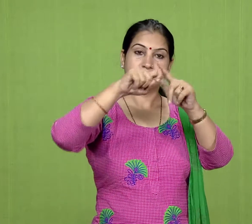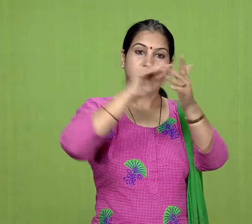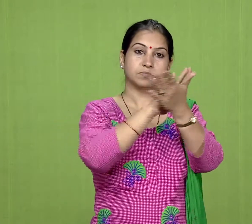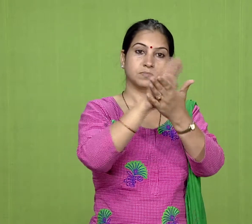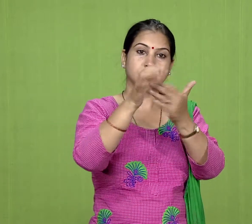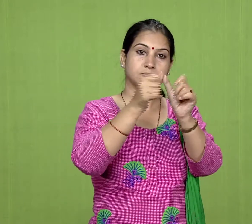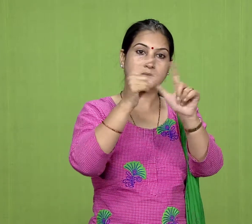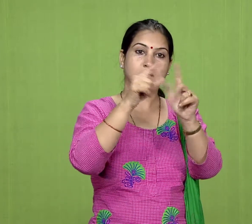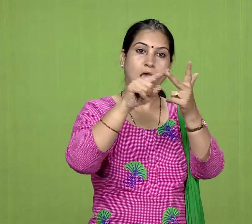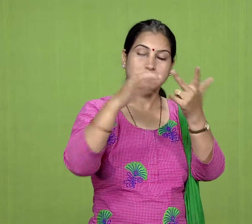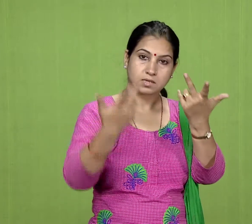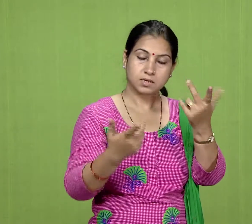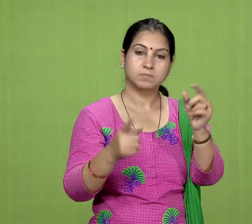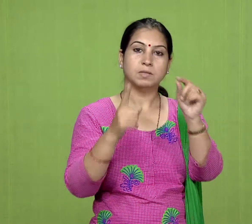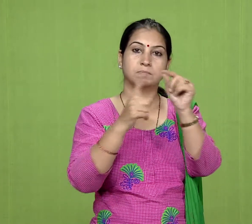poplin, rubia.